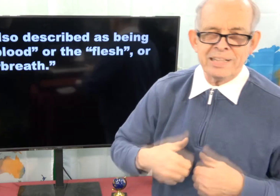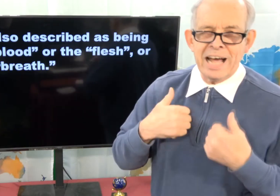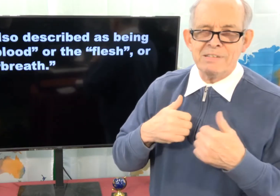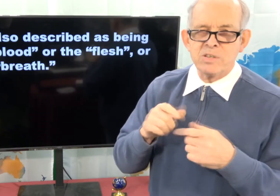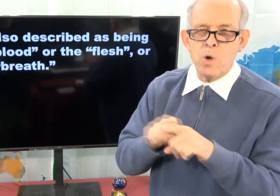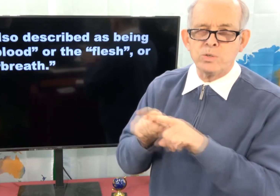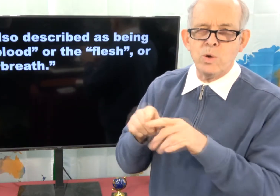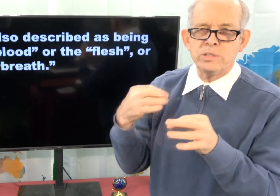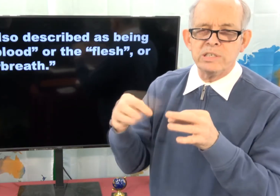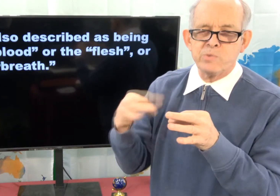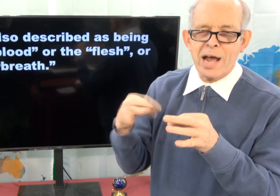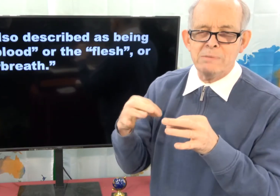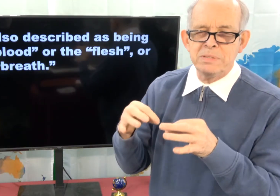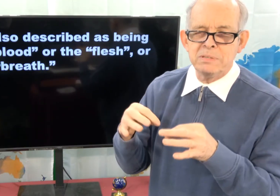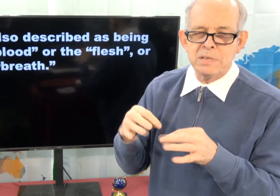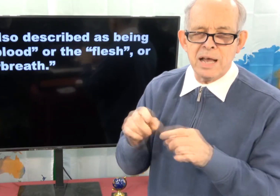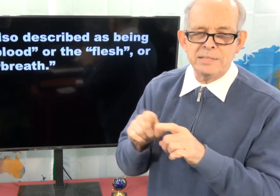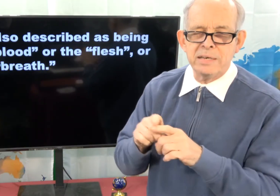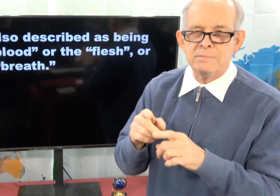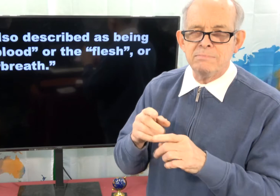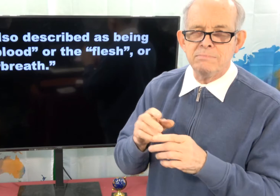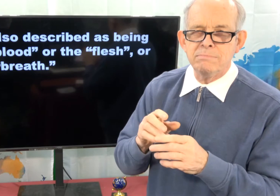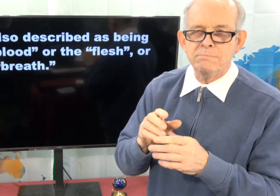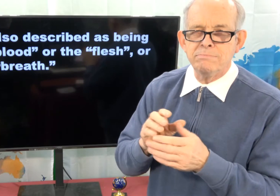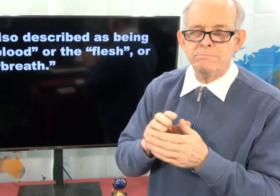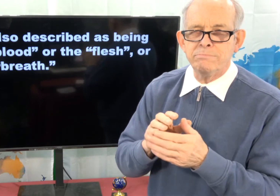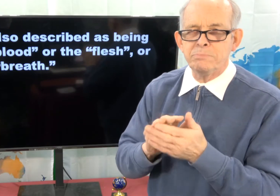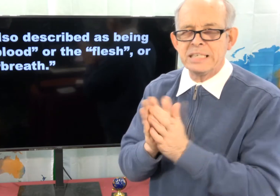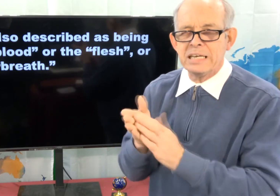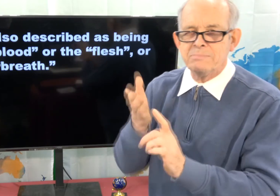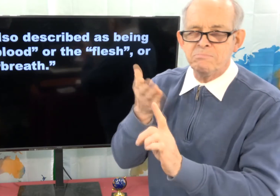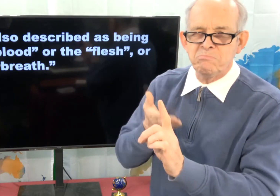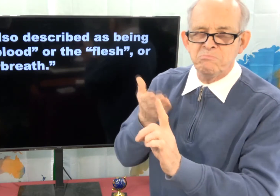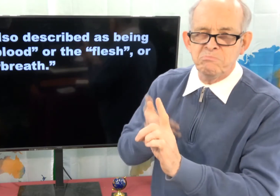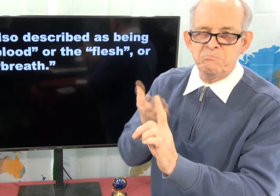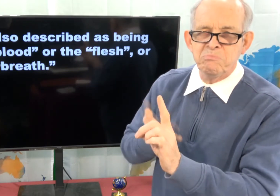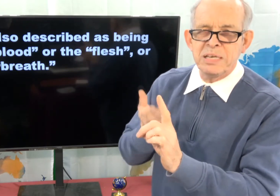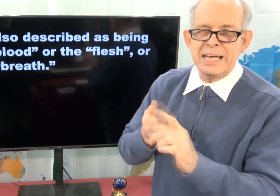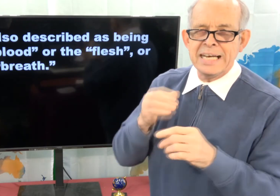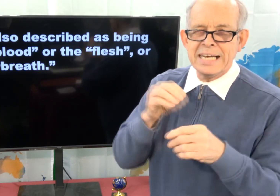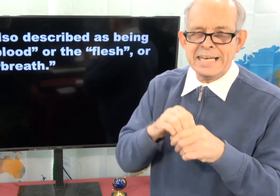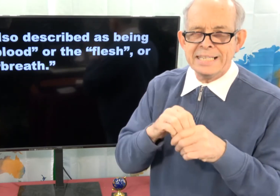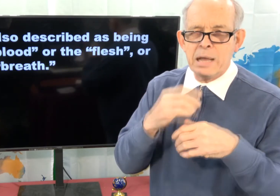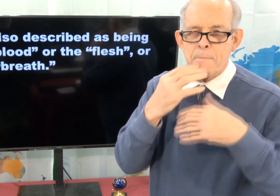Life is also described as the beginning in the